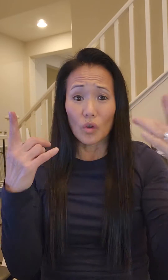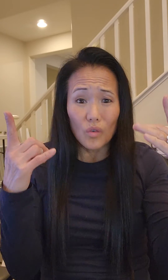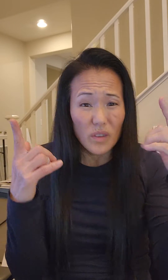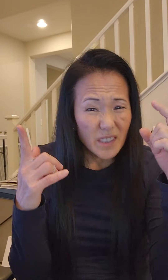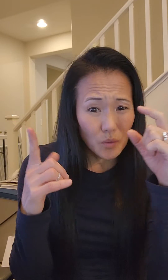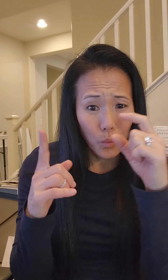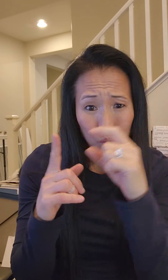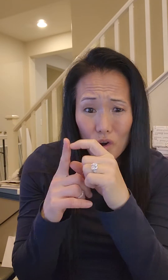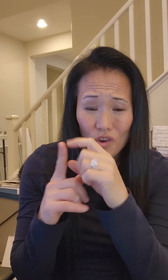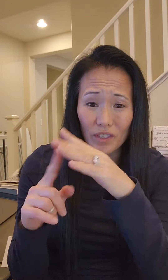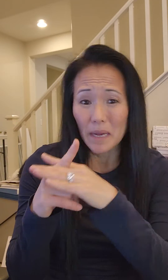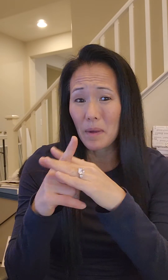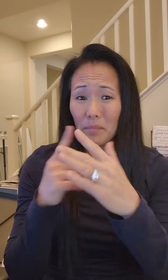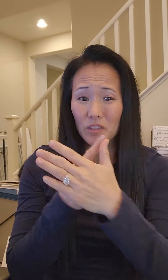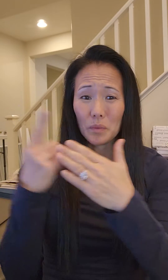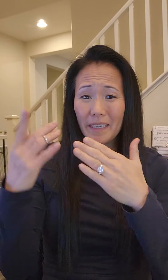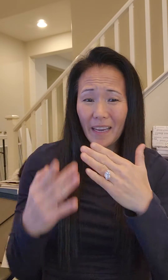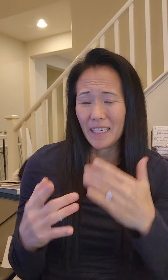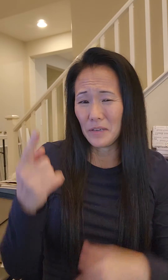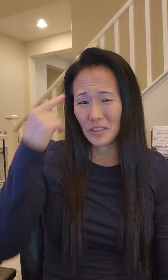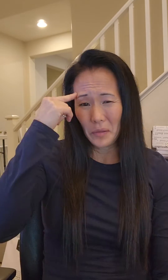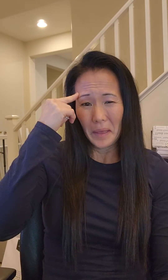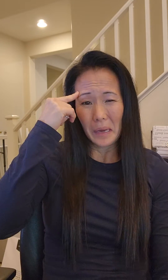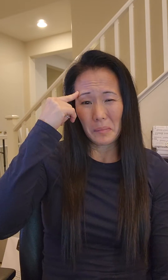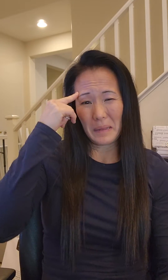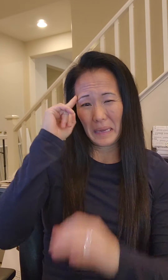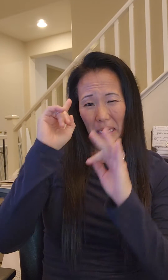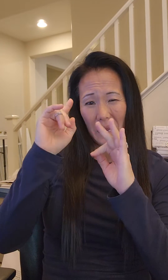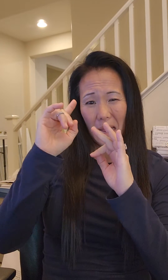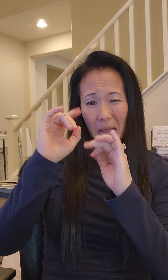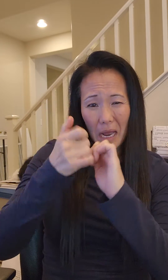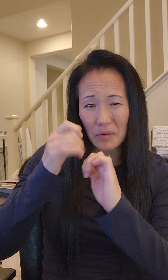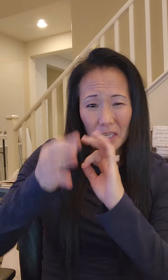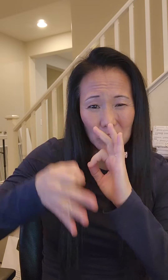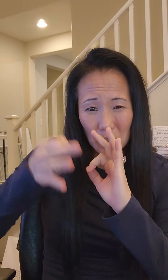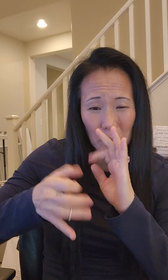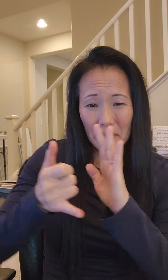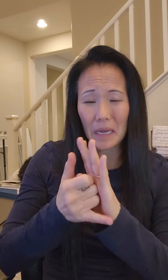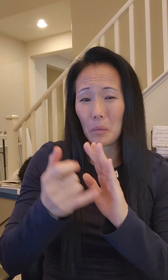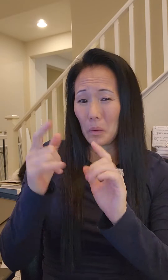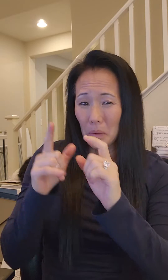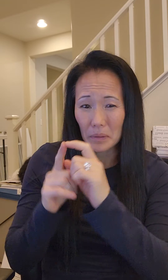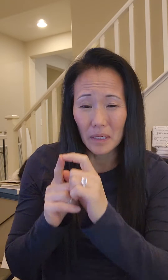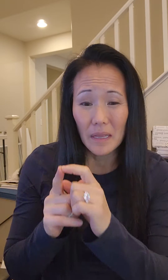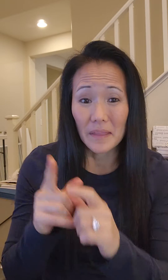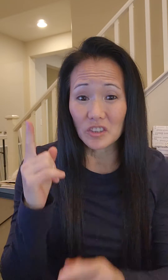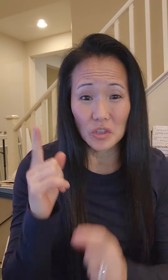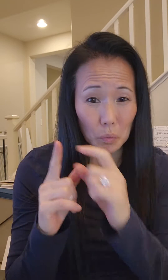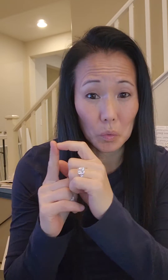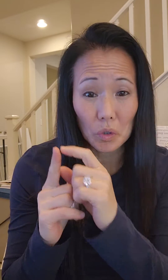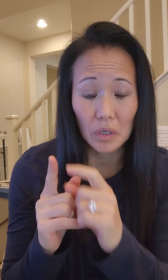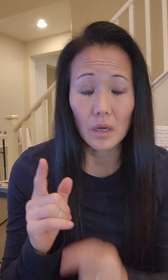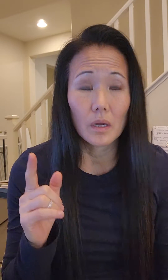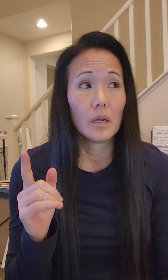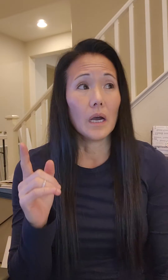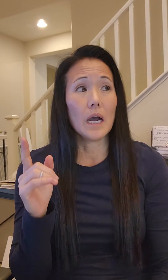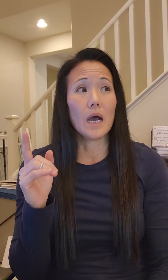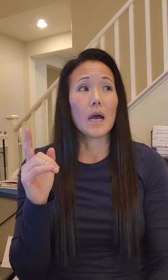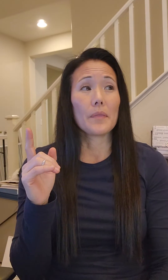So this word came up this weekend, and I started thinking about like, how do I interpret that word? That's just a word. The